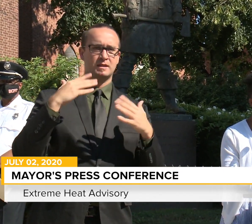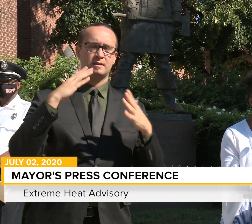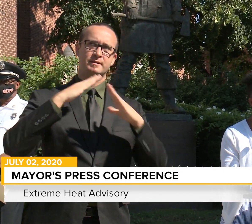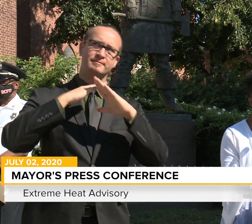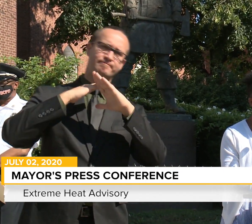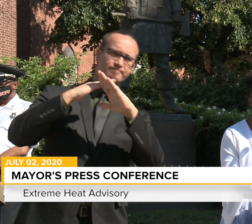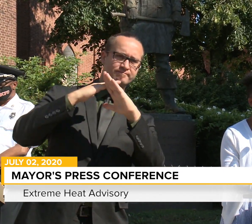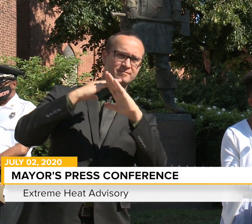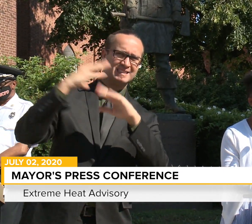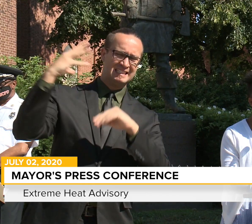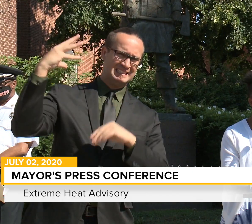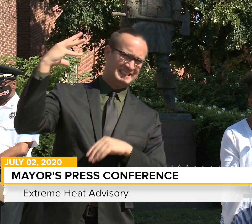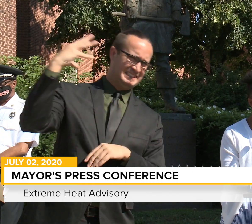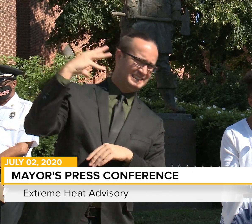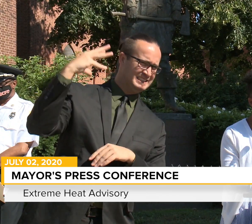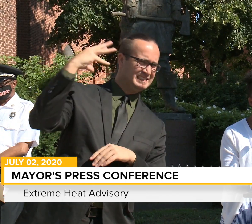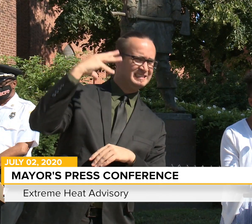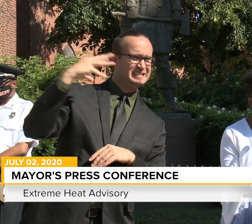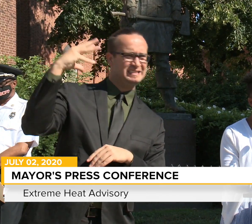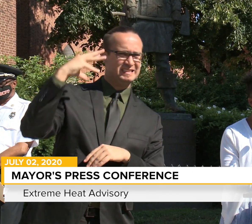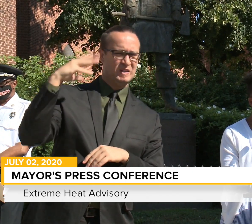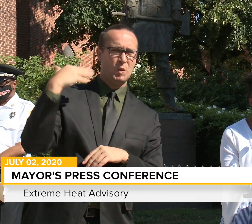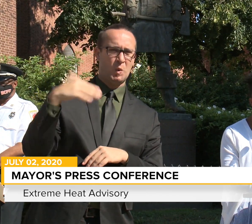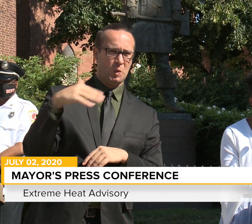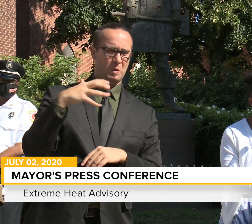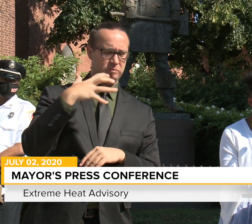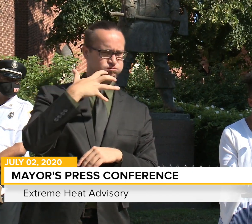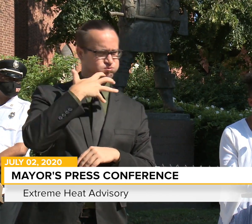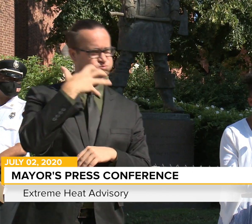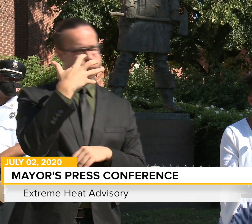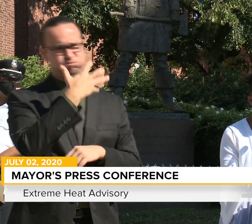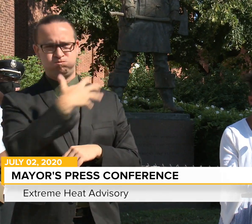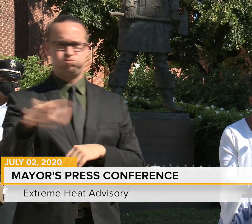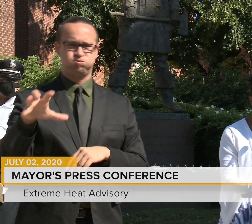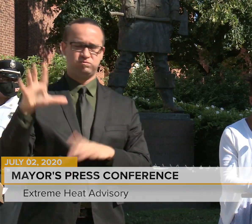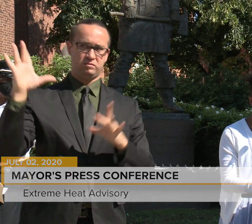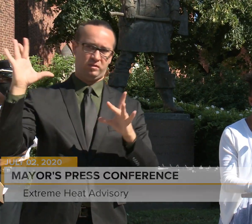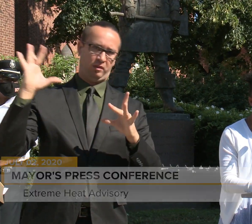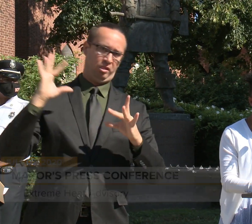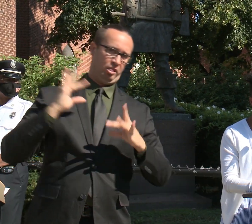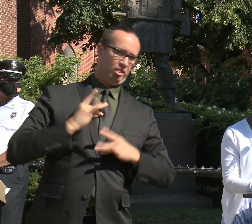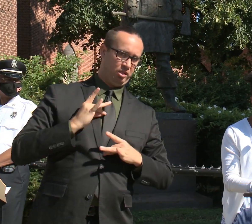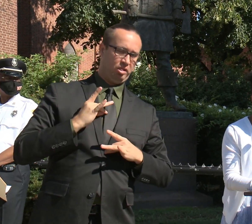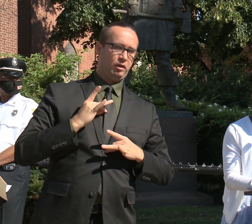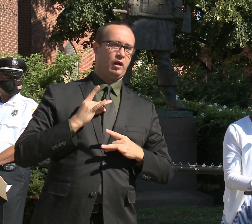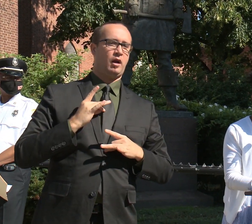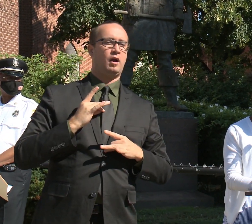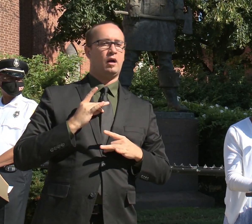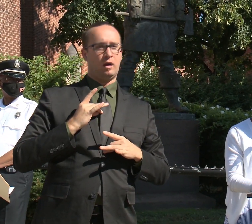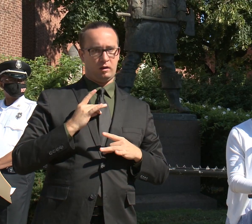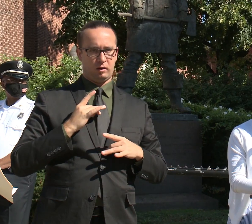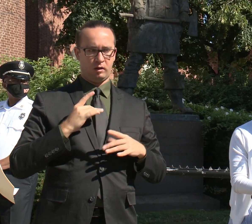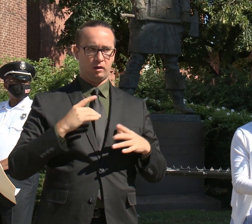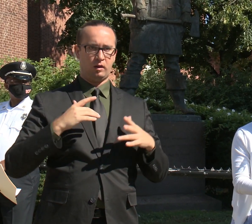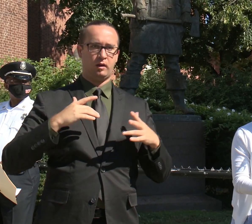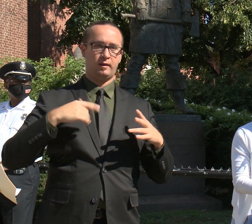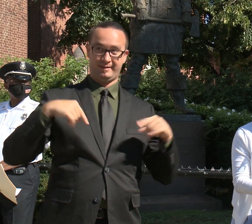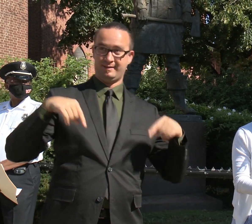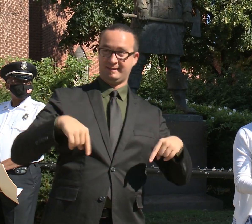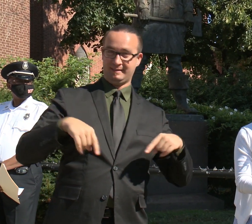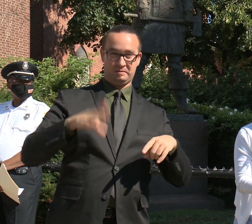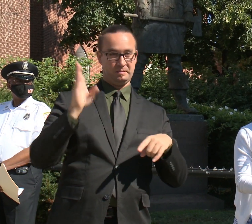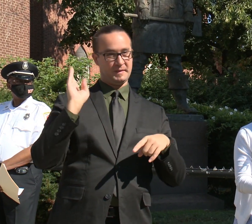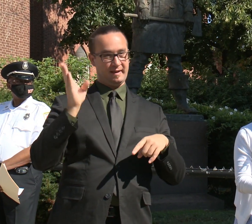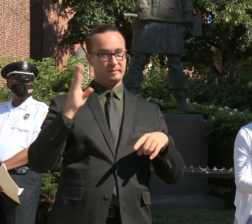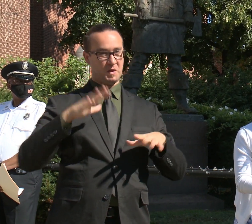is highly susceptible to the heat island effect that occurs when a city experiences much warmer temperatures than nearby rural areas